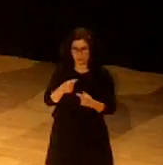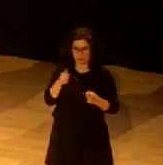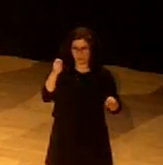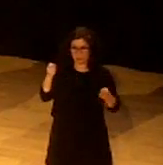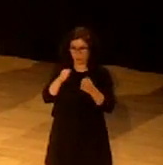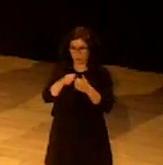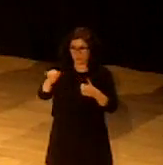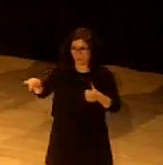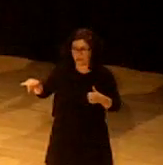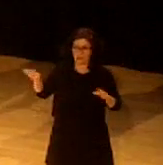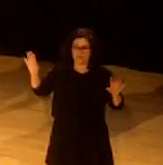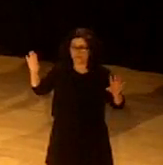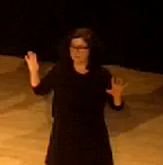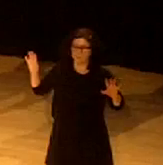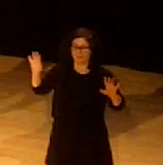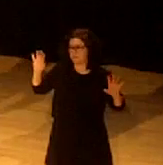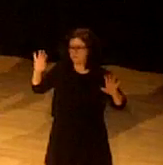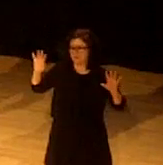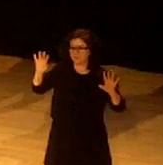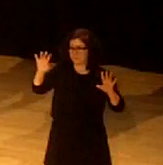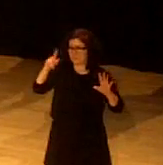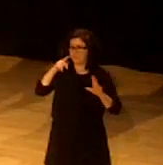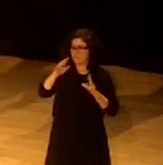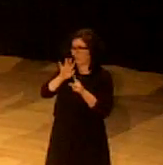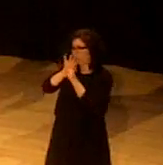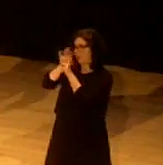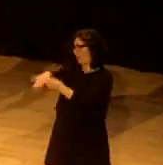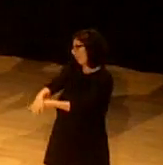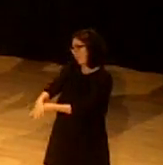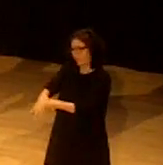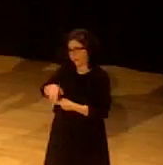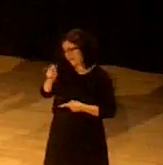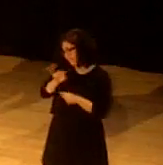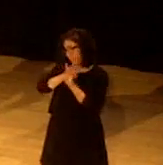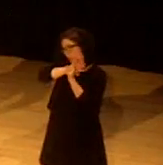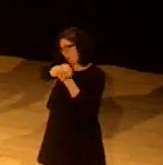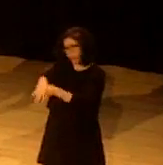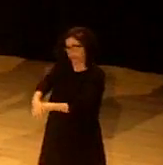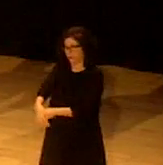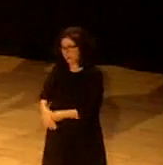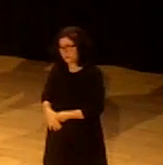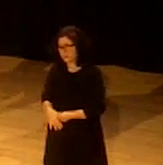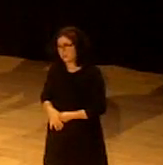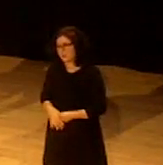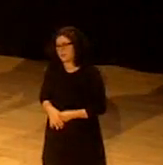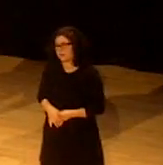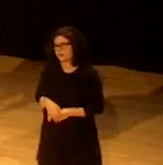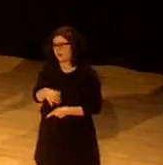and they had to, you know, figure out how to counteract that and try to make it not go away. And they used